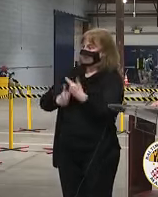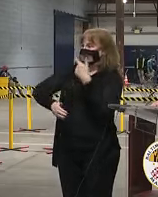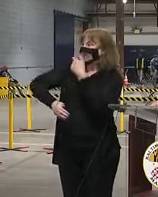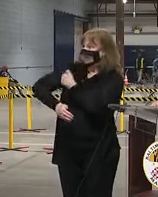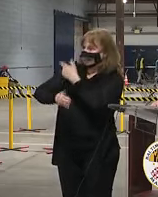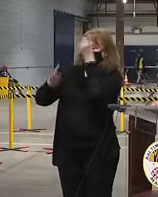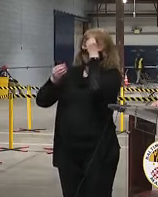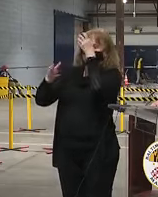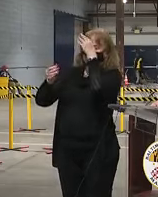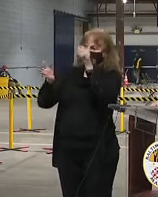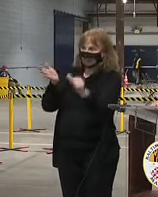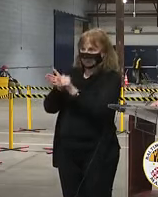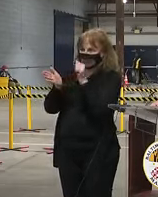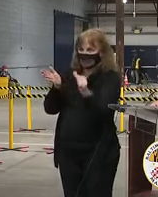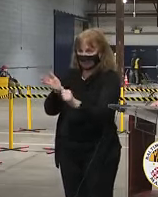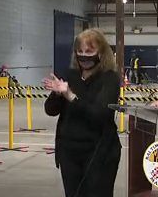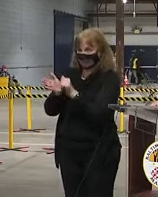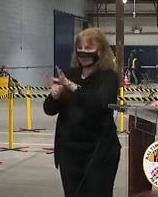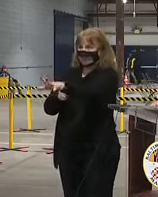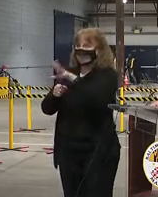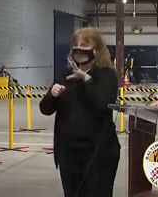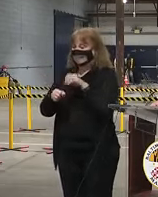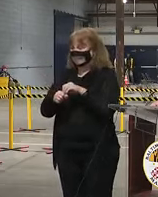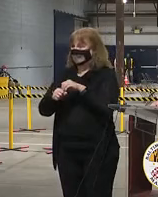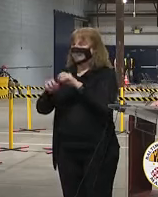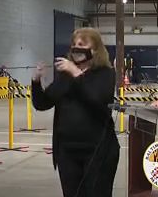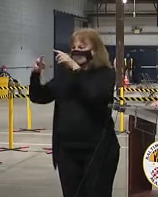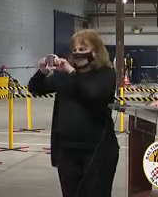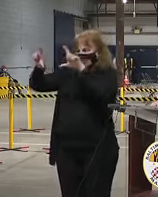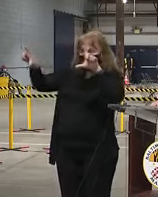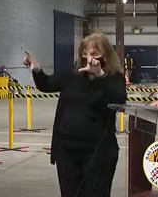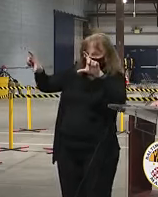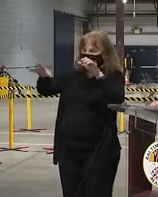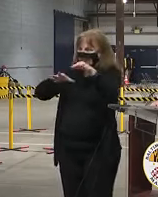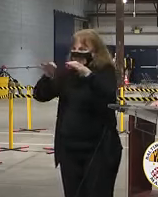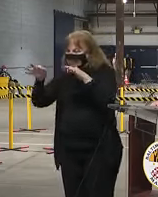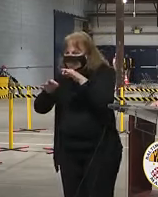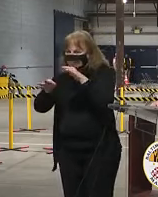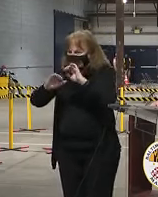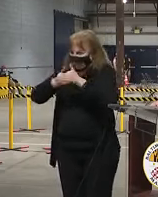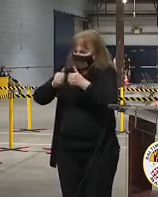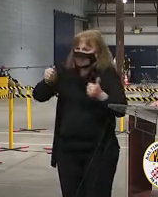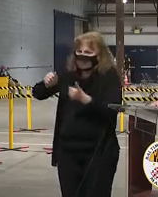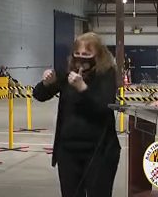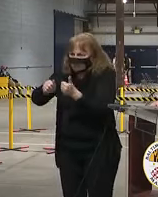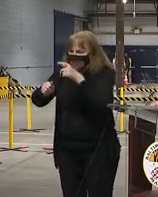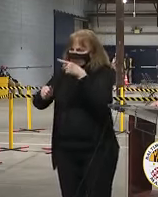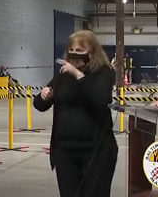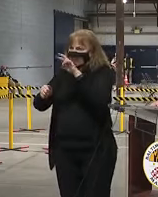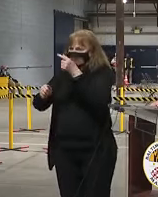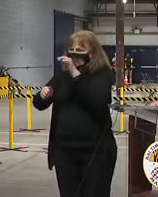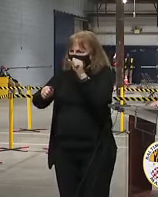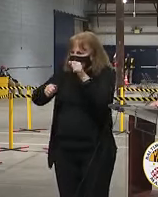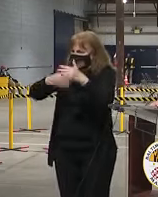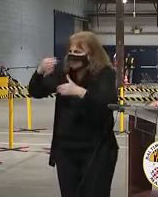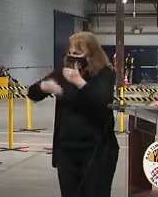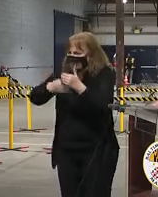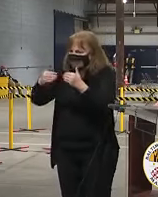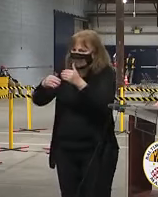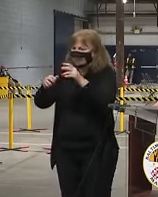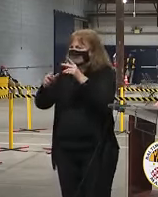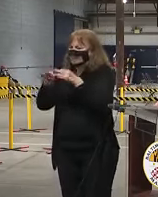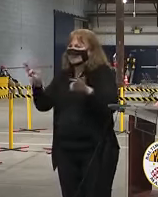vaccine information page that includes a dashboard allowing our residents to track progress on key vaccination